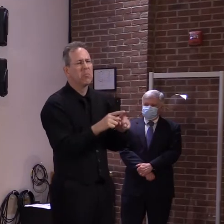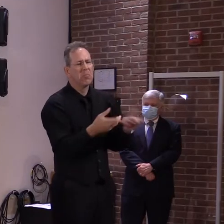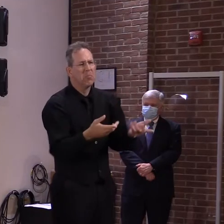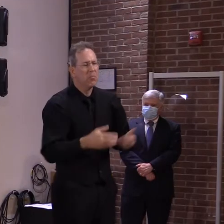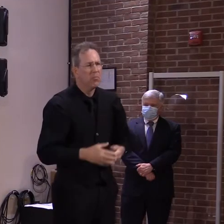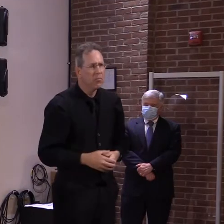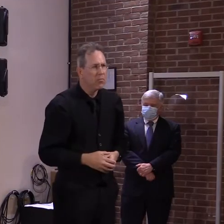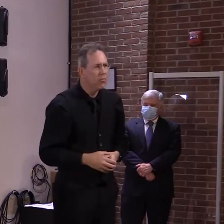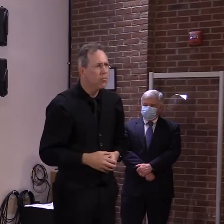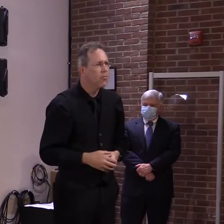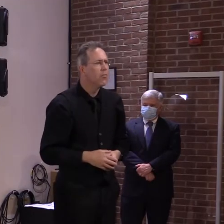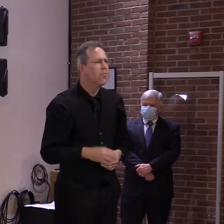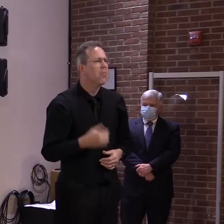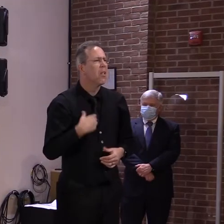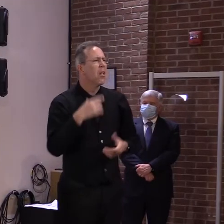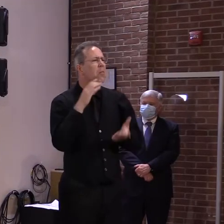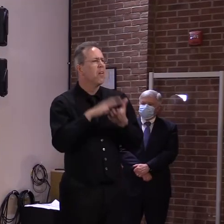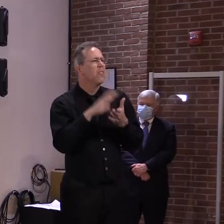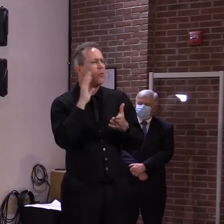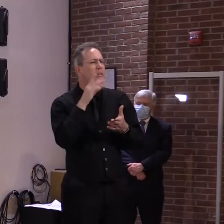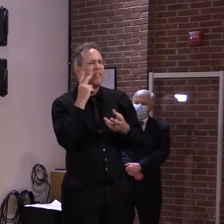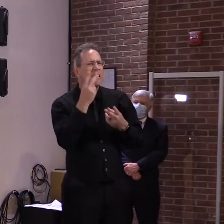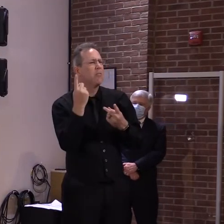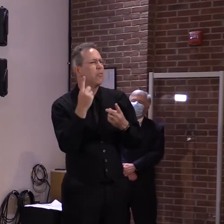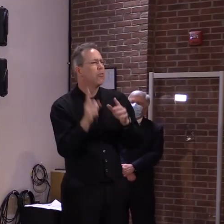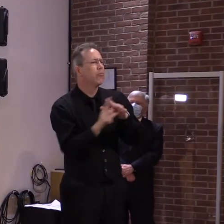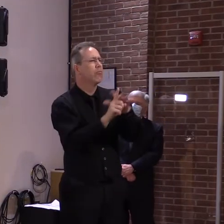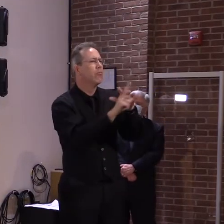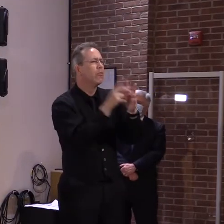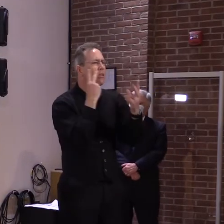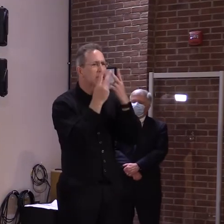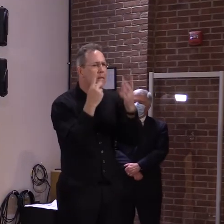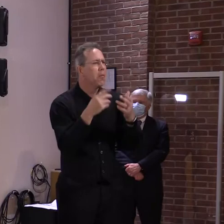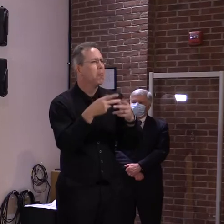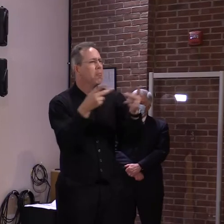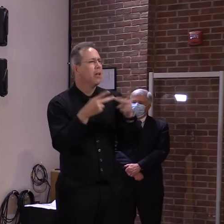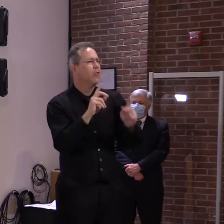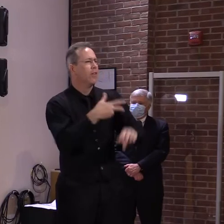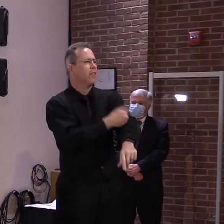you'll see something at those fairs. It's a great idea.